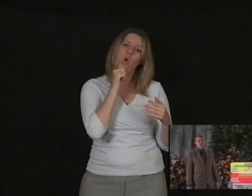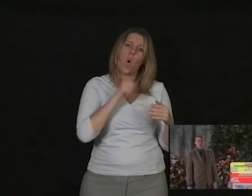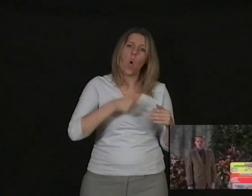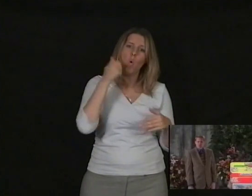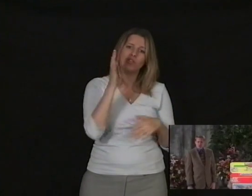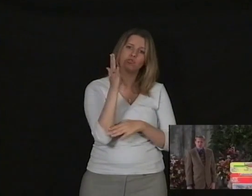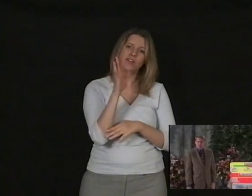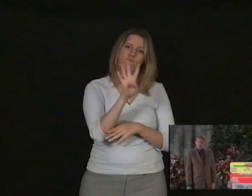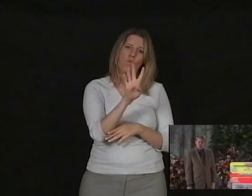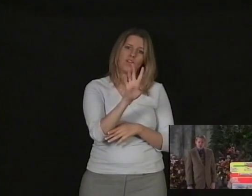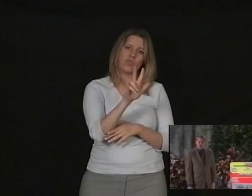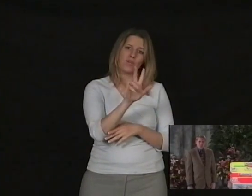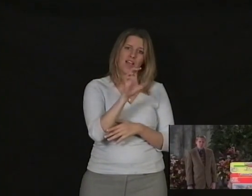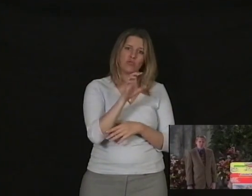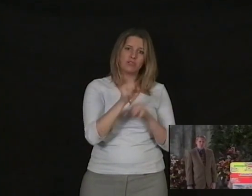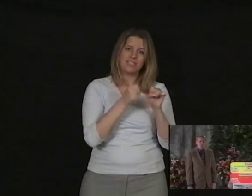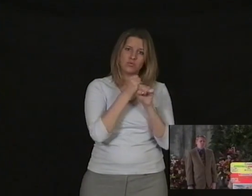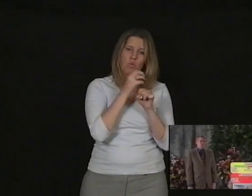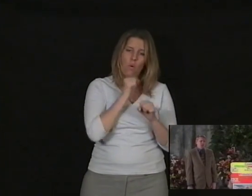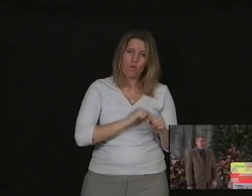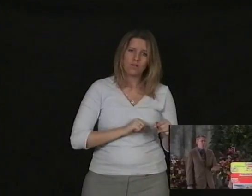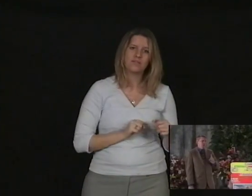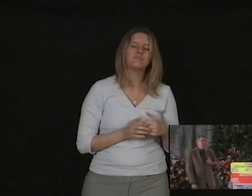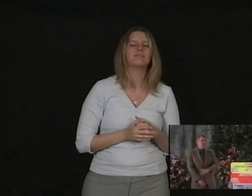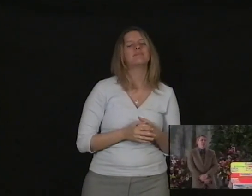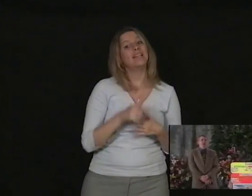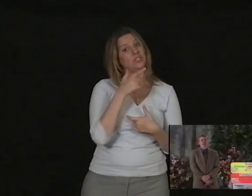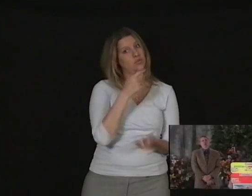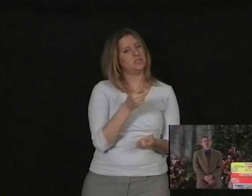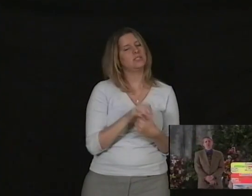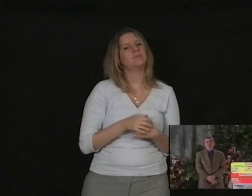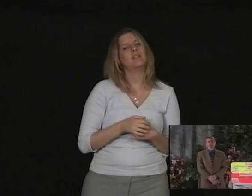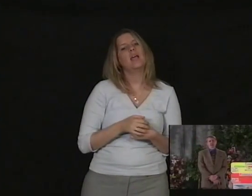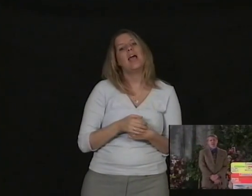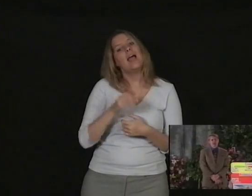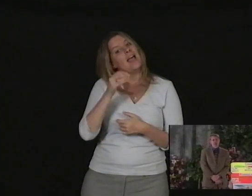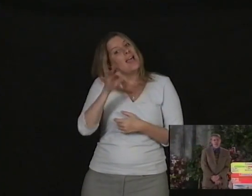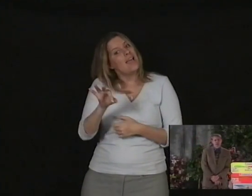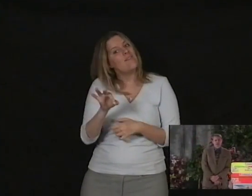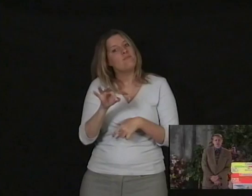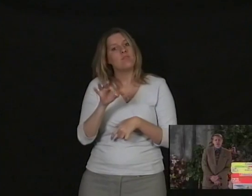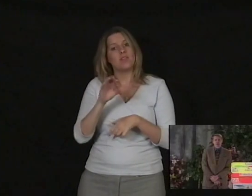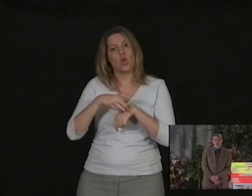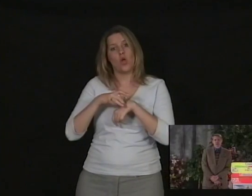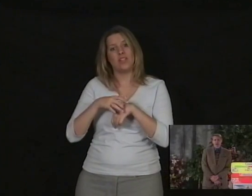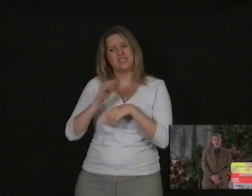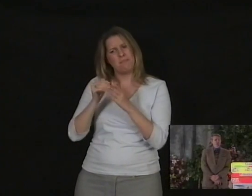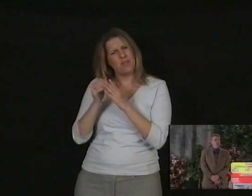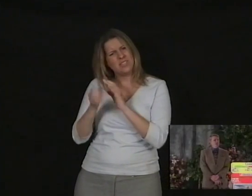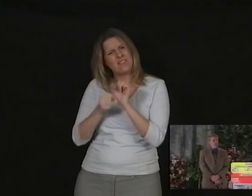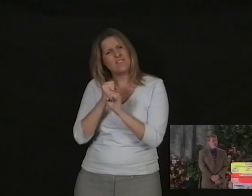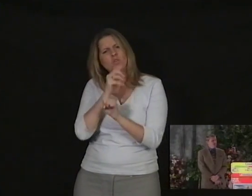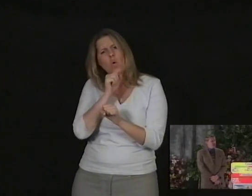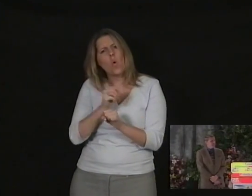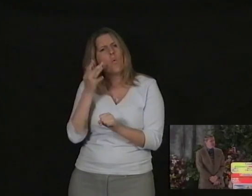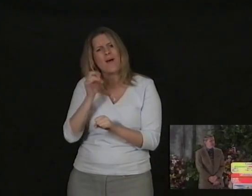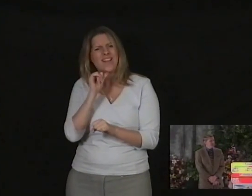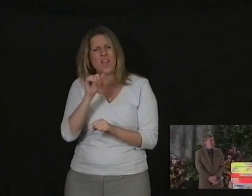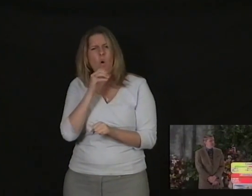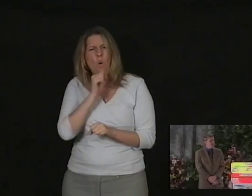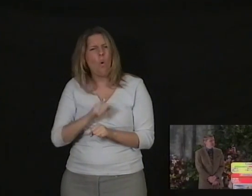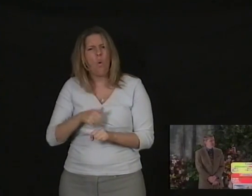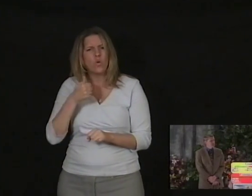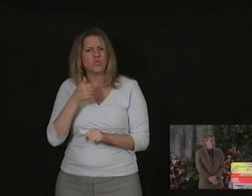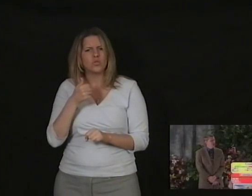tree is 4,300 years old. Now, that's interesting. I have a question. If the Earth is billions of years old, why don't we have an older tree